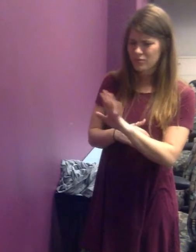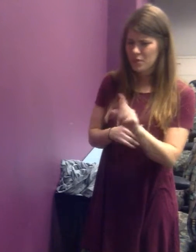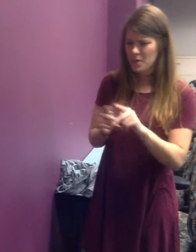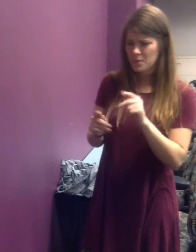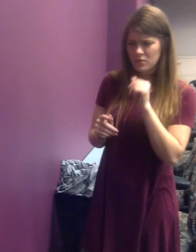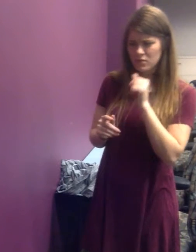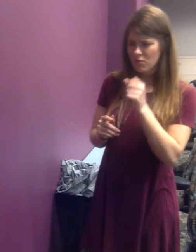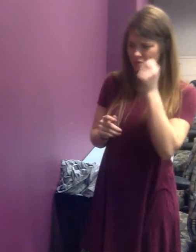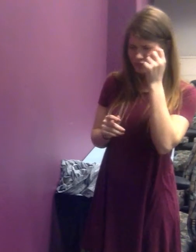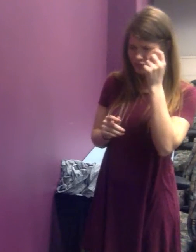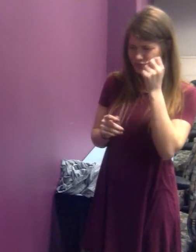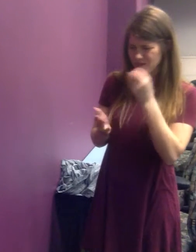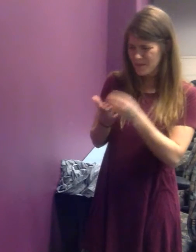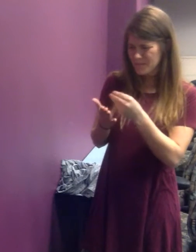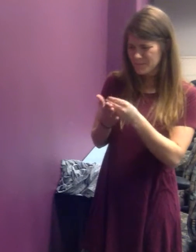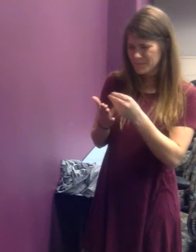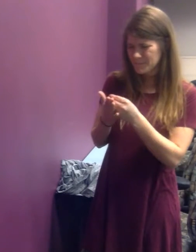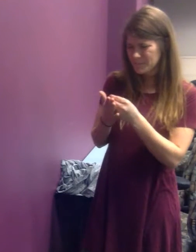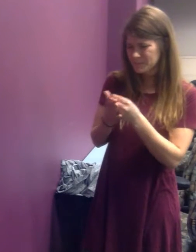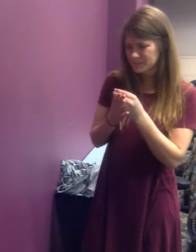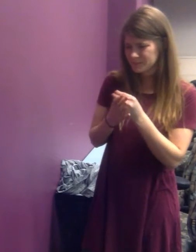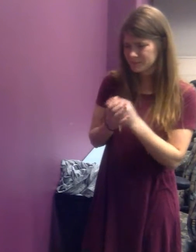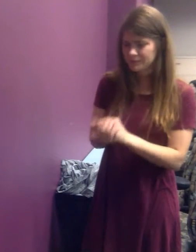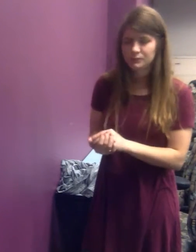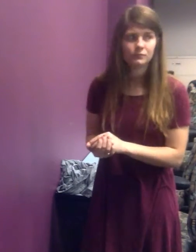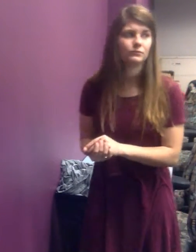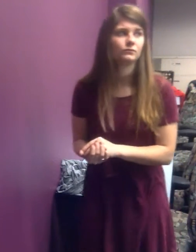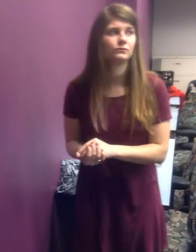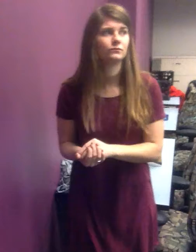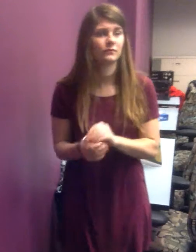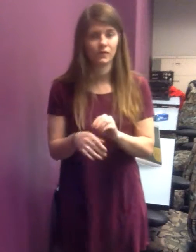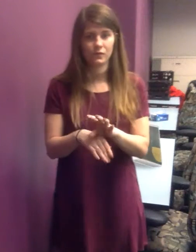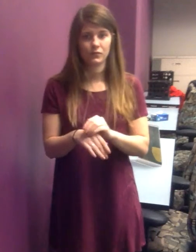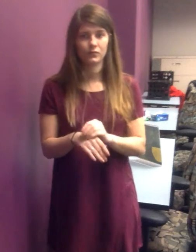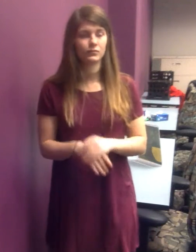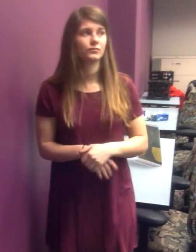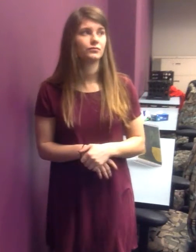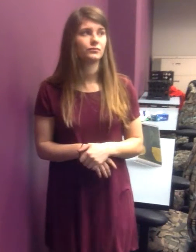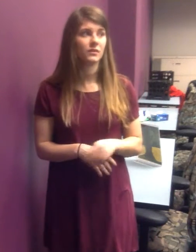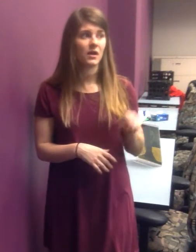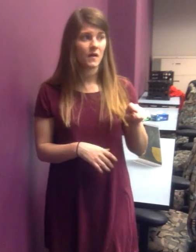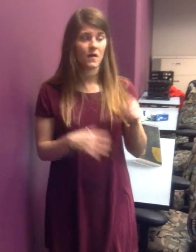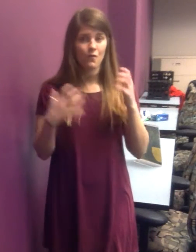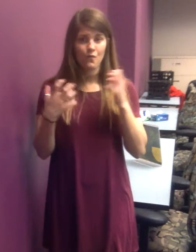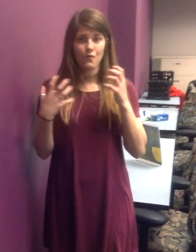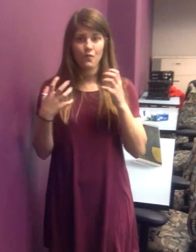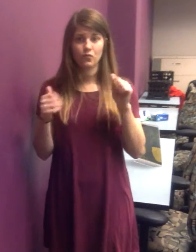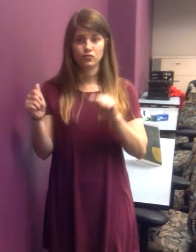scientists and their warnings more than he fears any climate change. You're not worried. I don't believe we're going to have a sea level rise anywhere close to that.